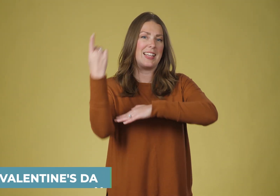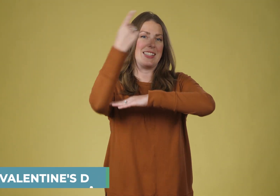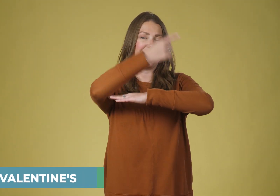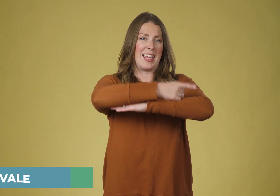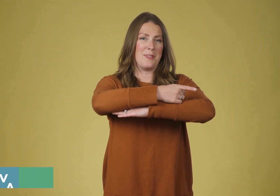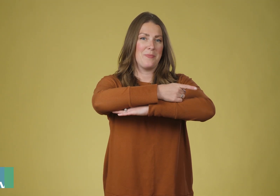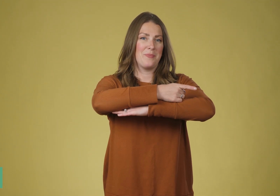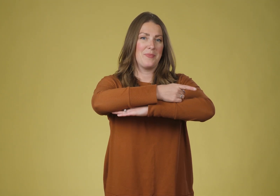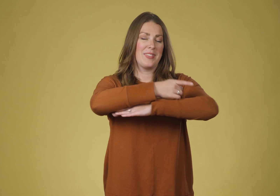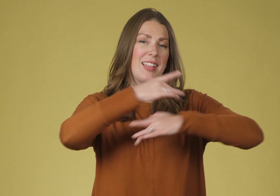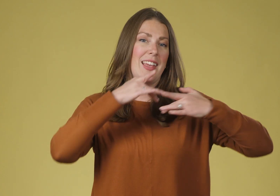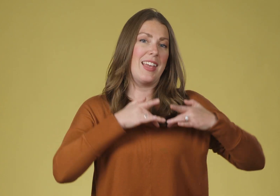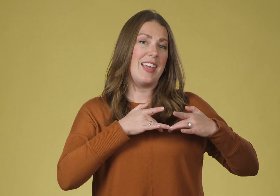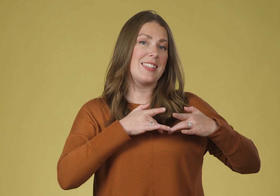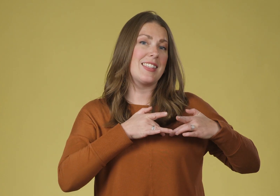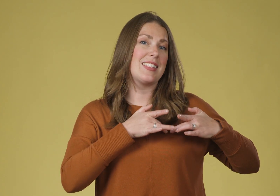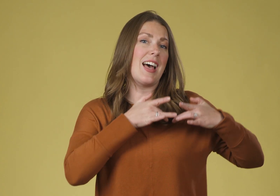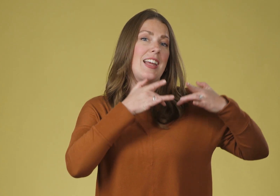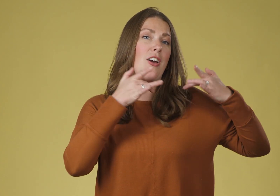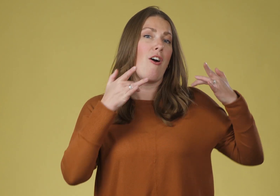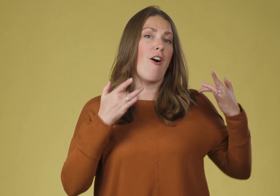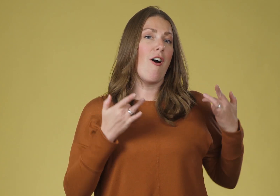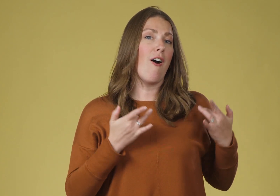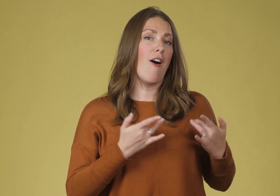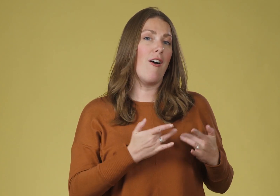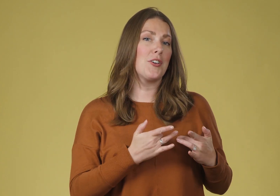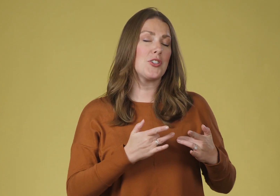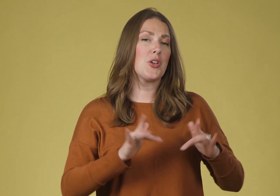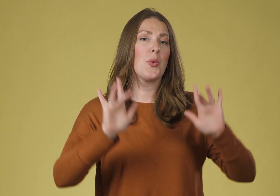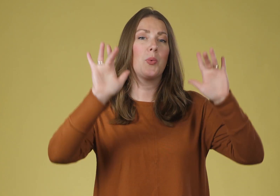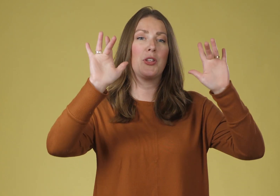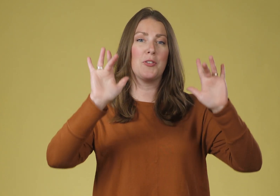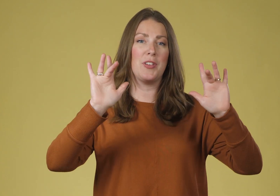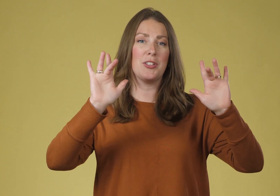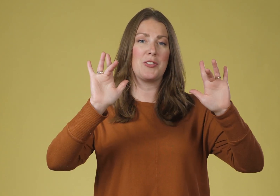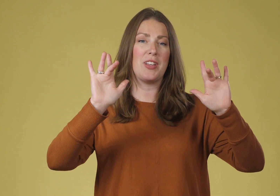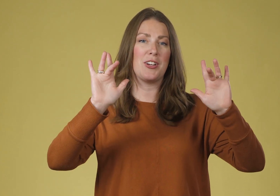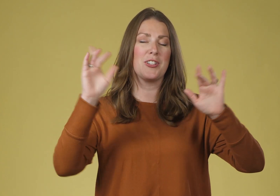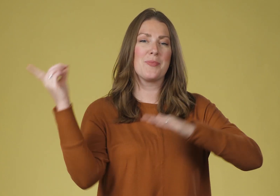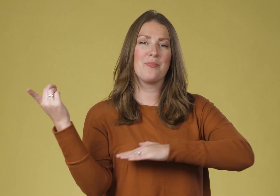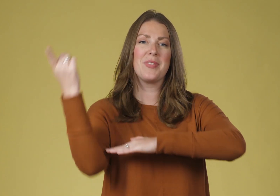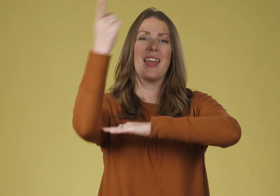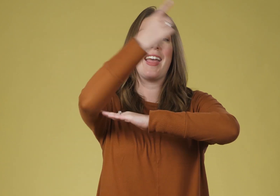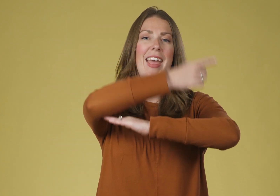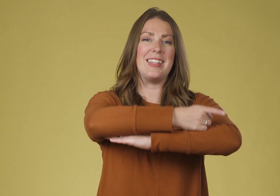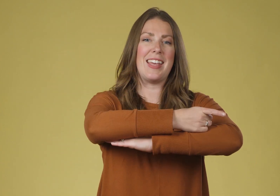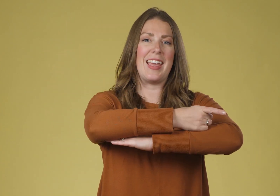Valentine's Day. It's the sign heart with your feeler fingers and day.